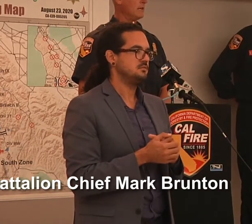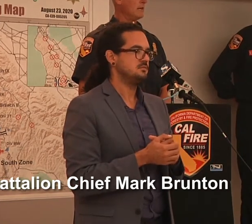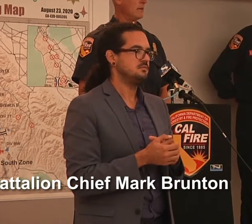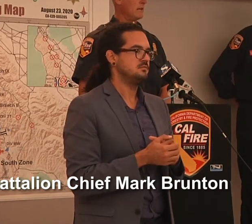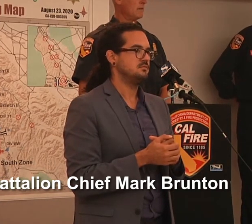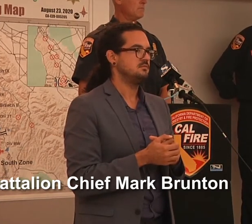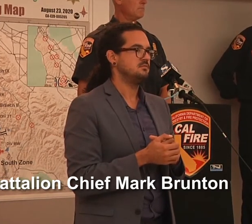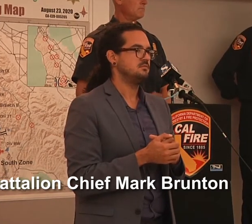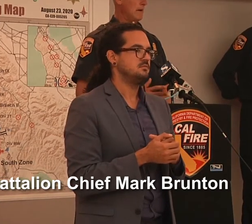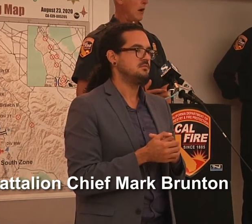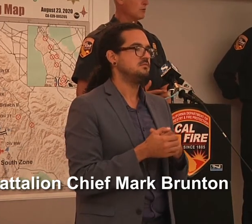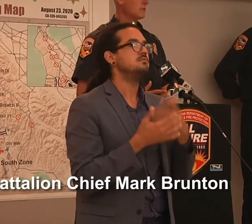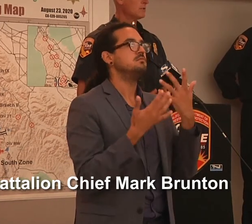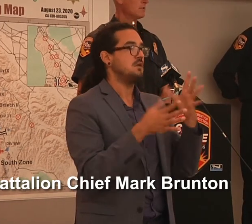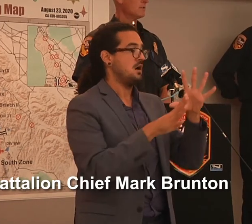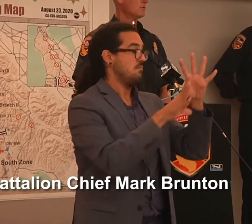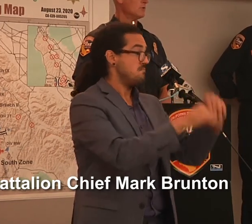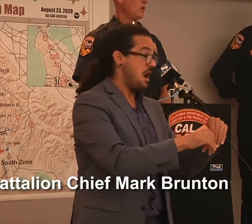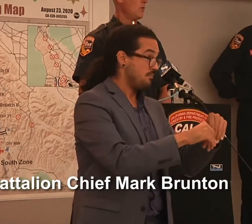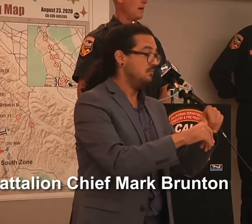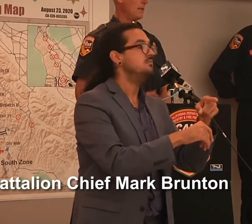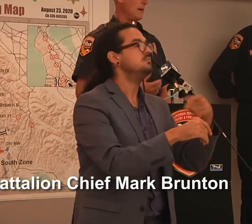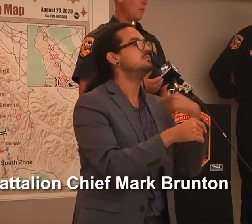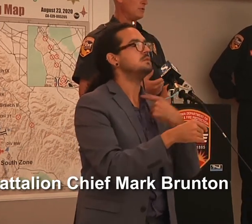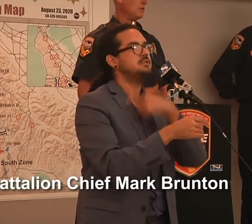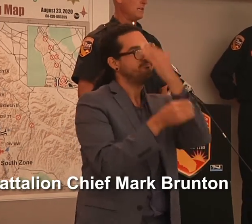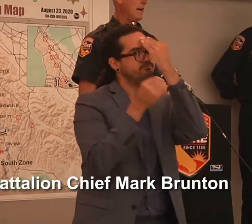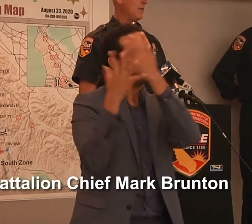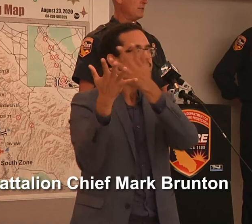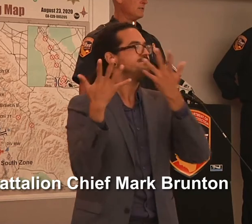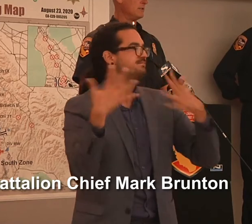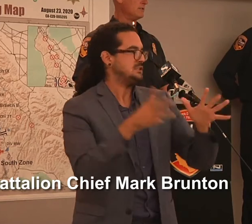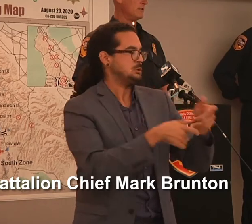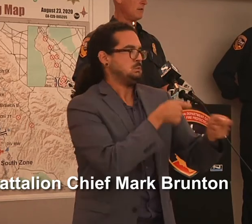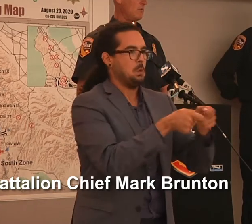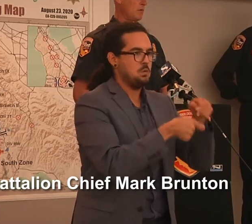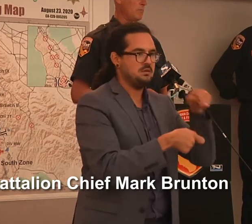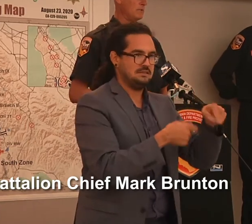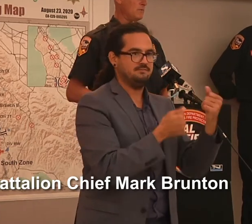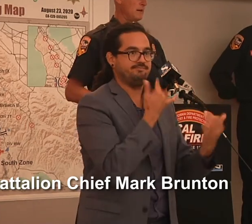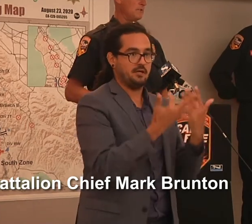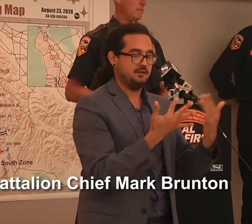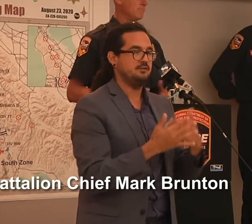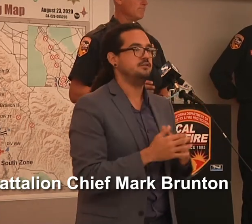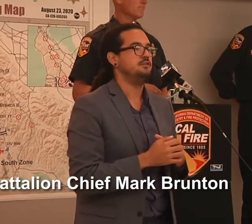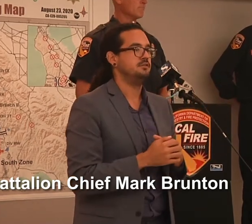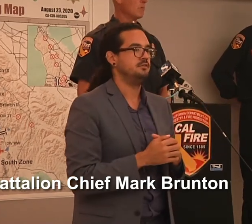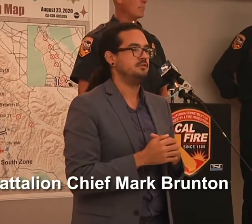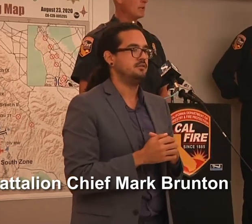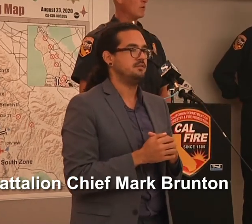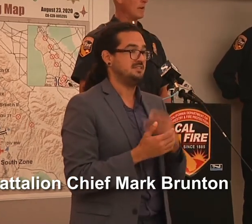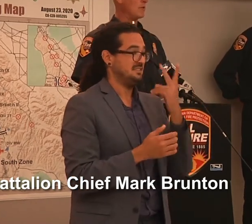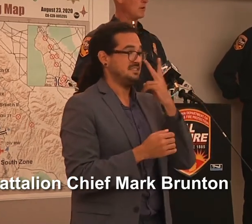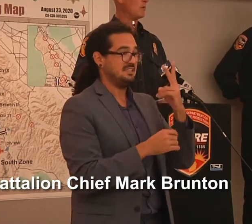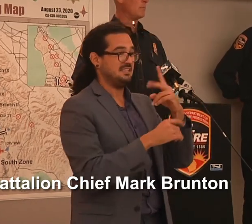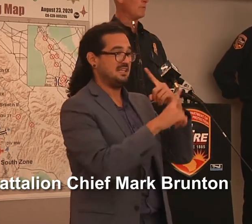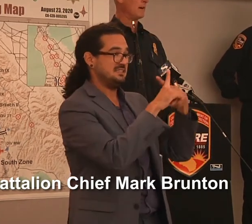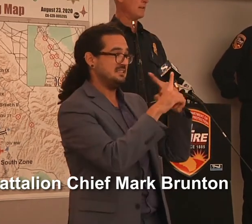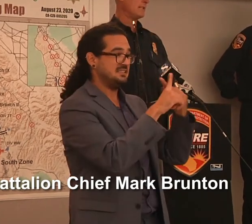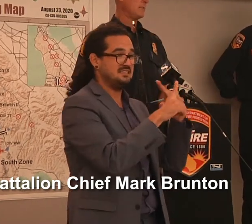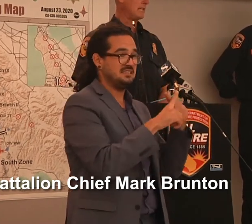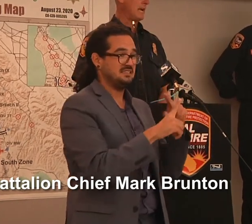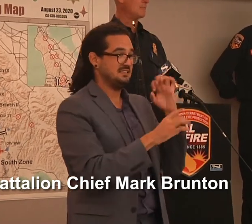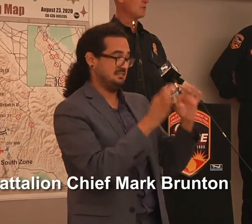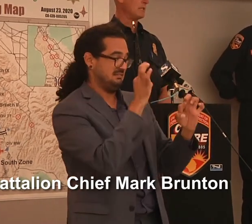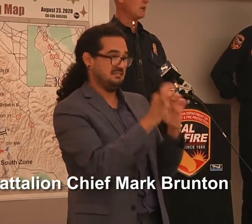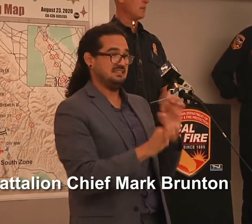fully out. So what you see now were a bunch of fires that rapidly grew together into one big